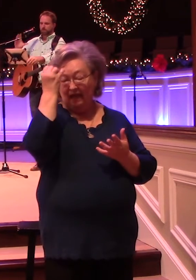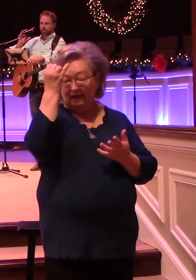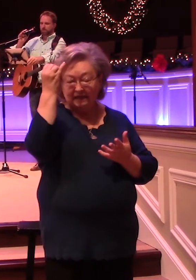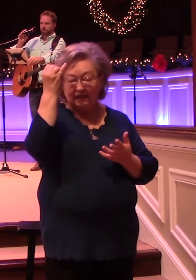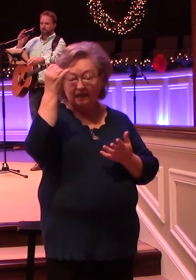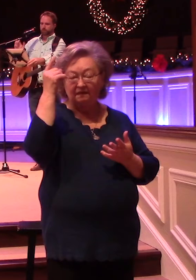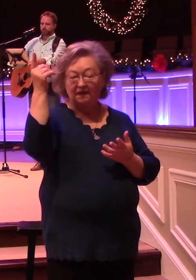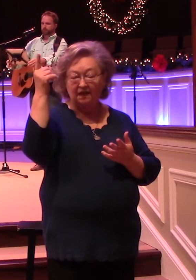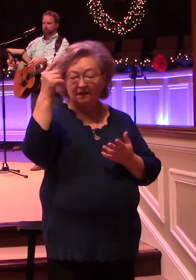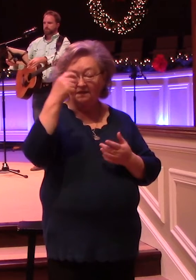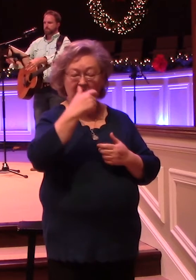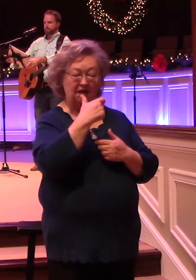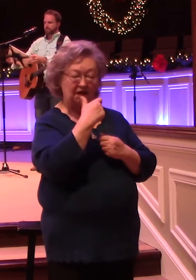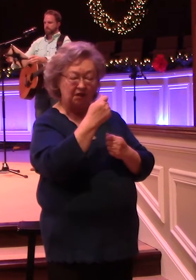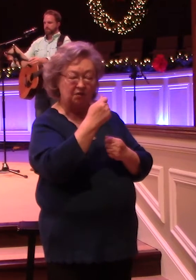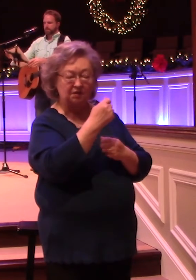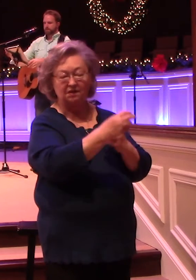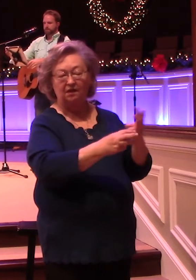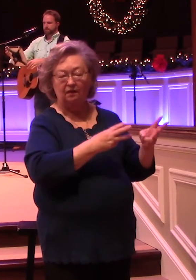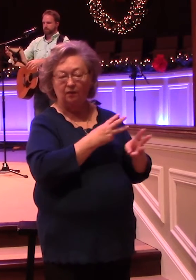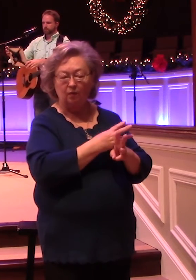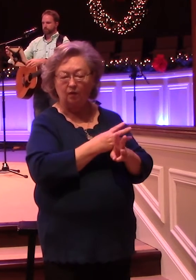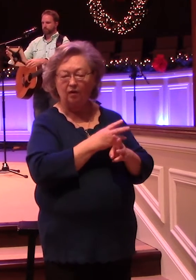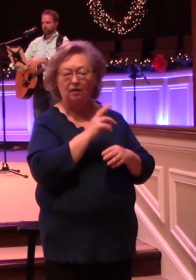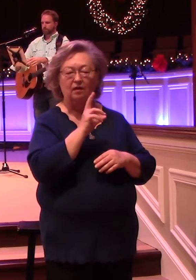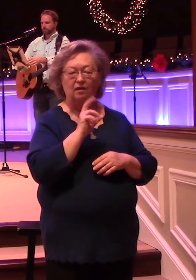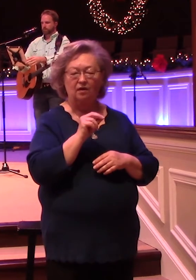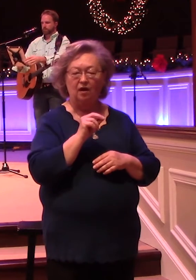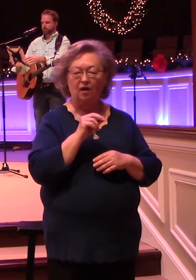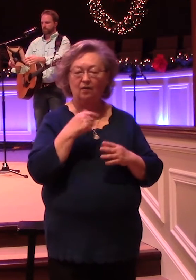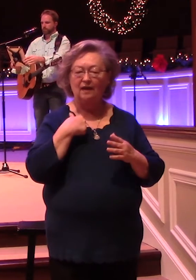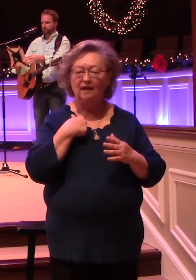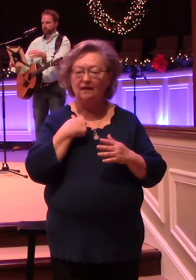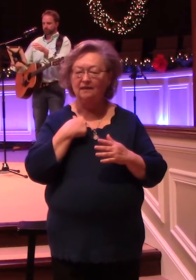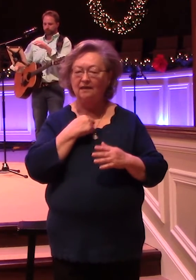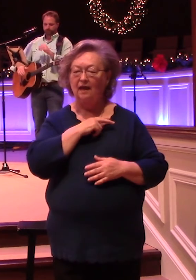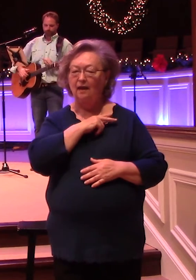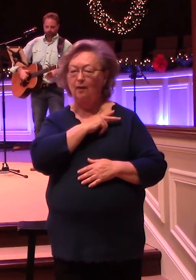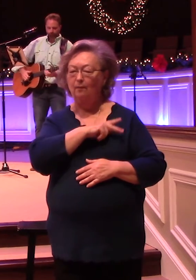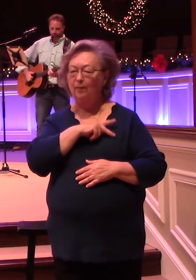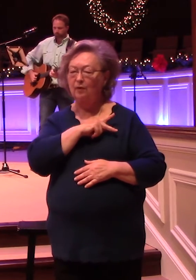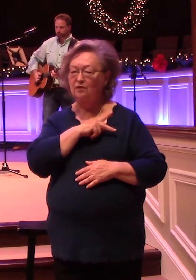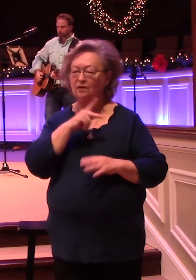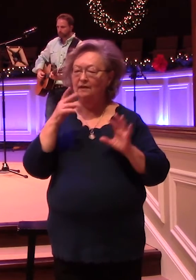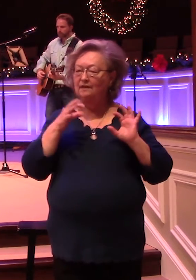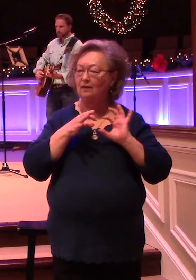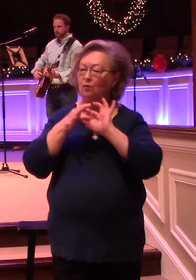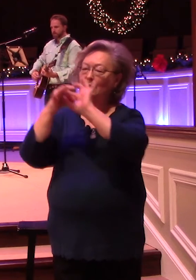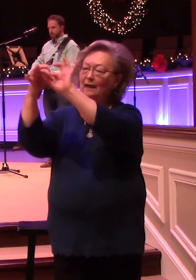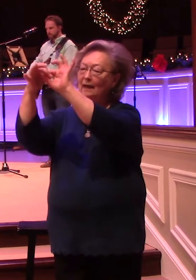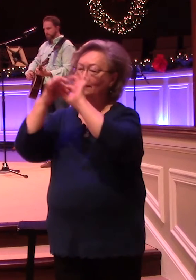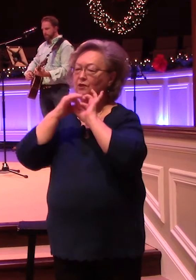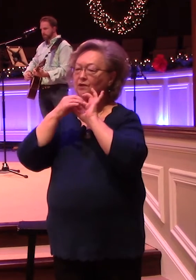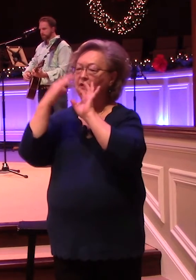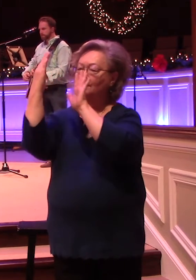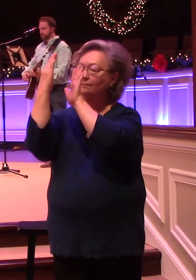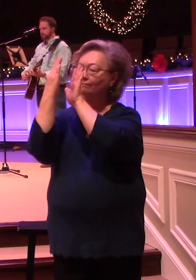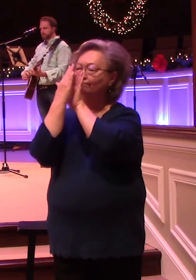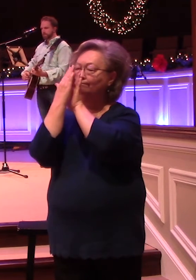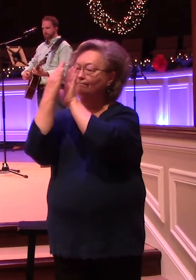relational. And if you don't have a personal relationship with God through His Son Jesus, that can begin